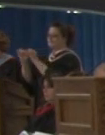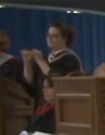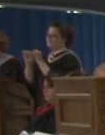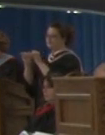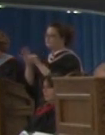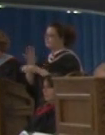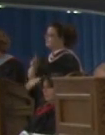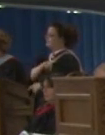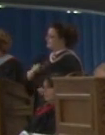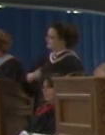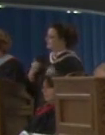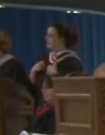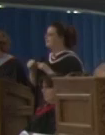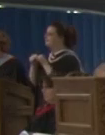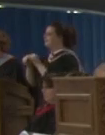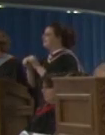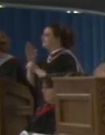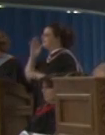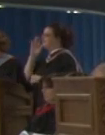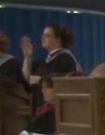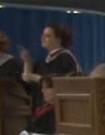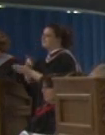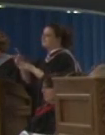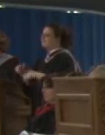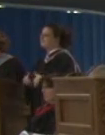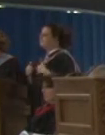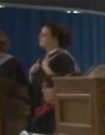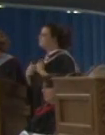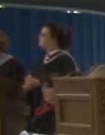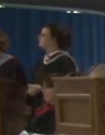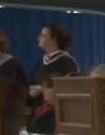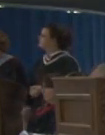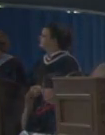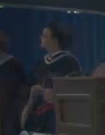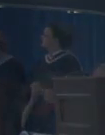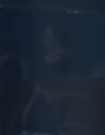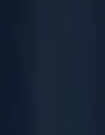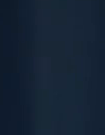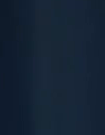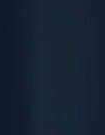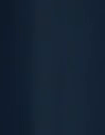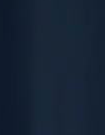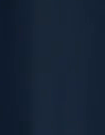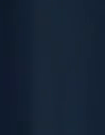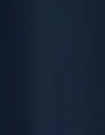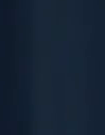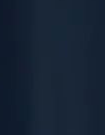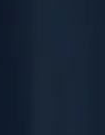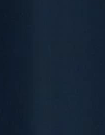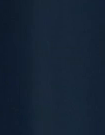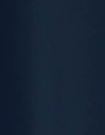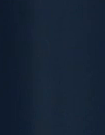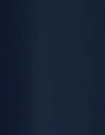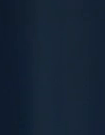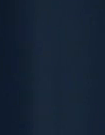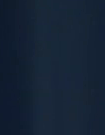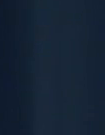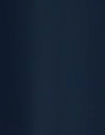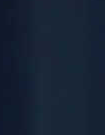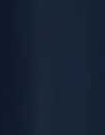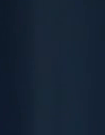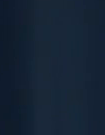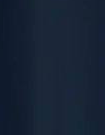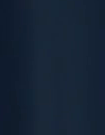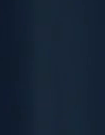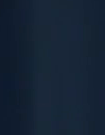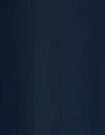lives. And last but not least, feel proud of the awesome potential of the life that lies ahead of you. By earning a post-secondary credential, you